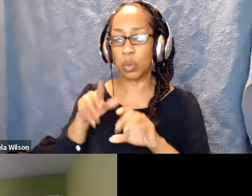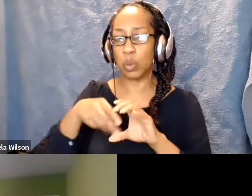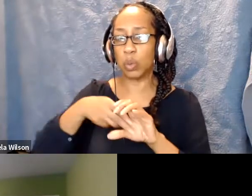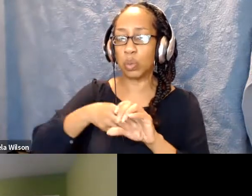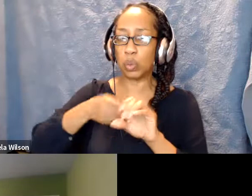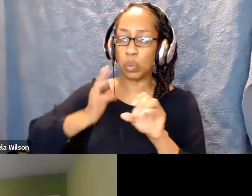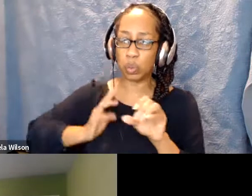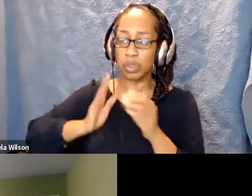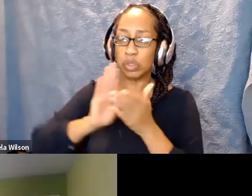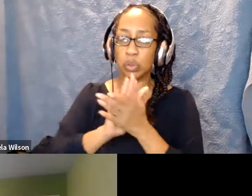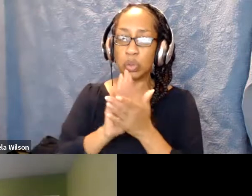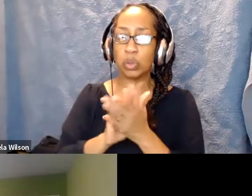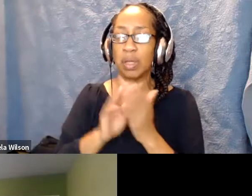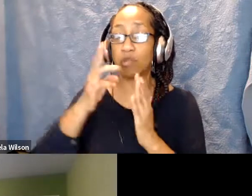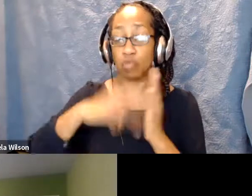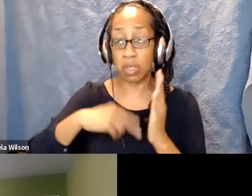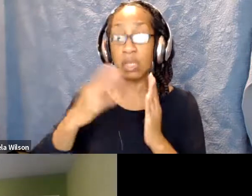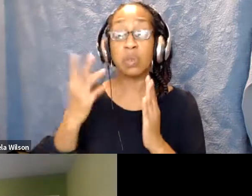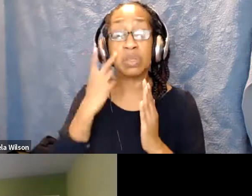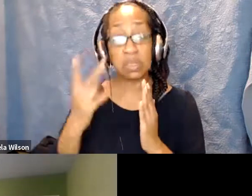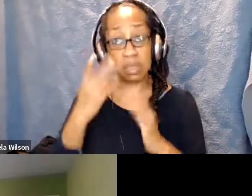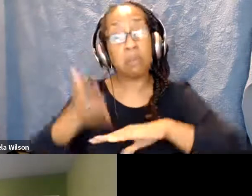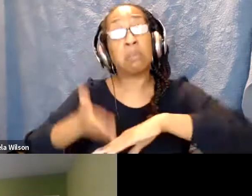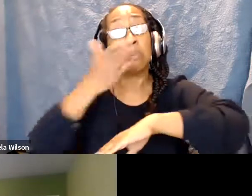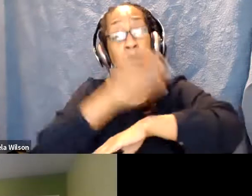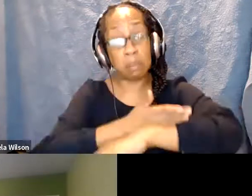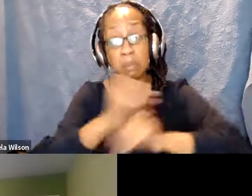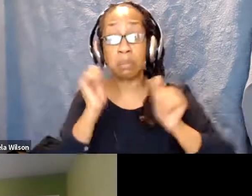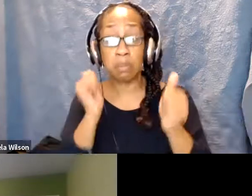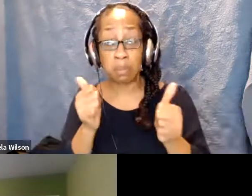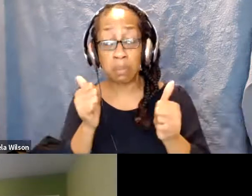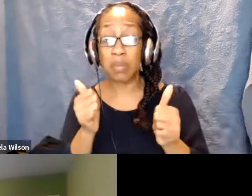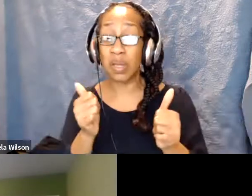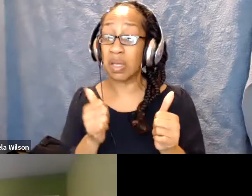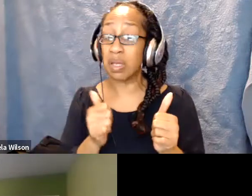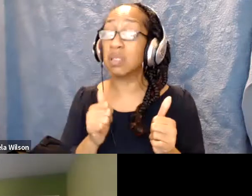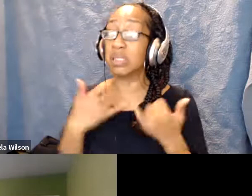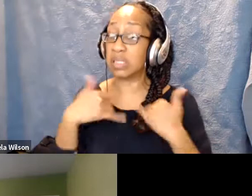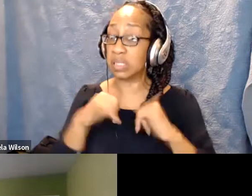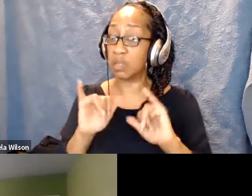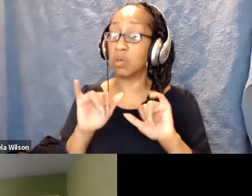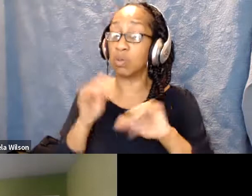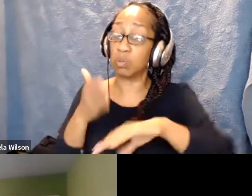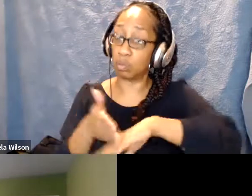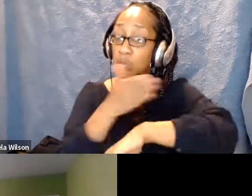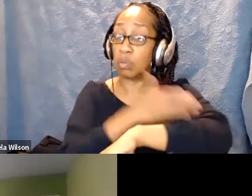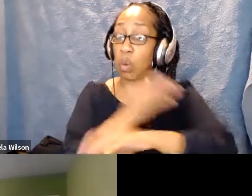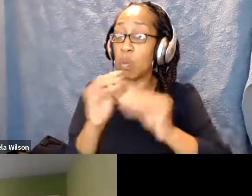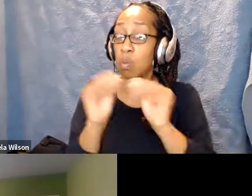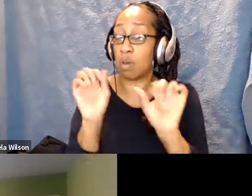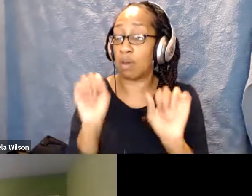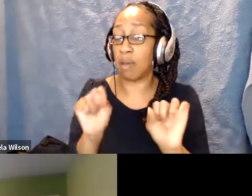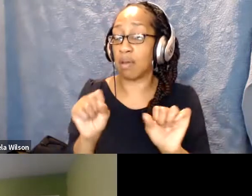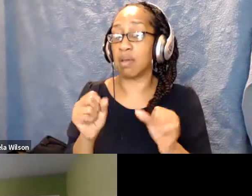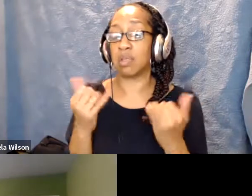We've come a long way, but we've got a long way to go. And so we are here to talk today about special